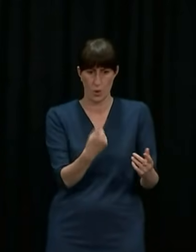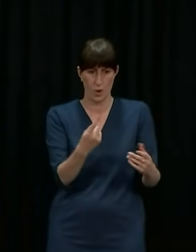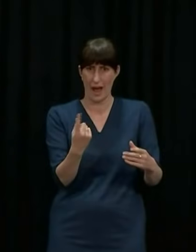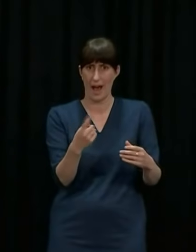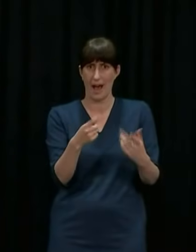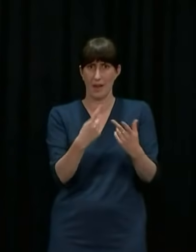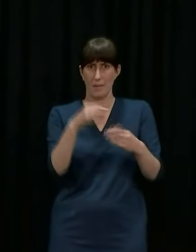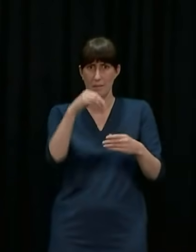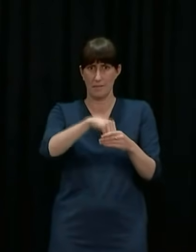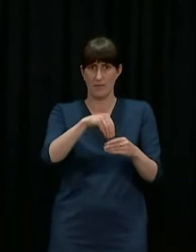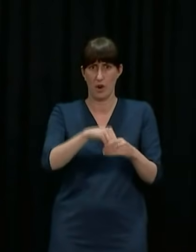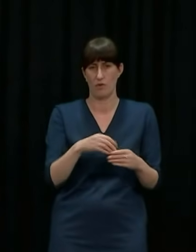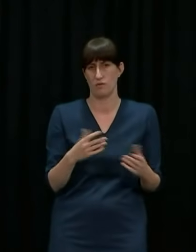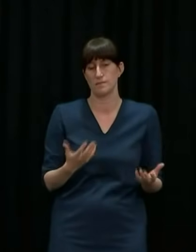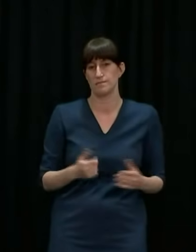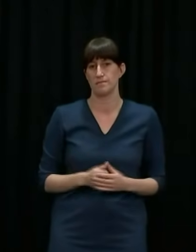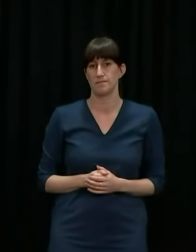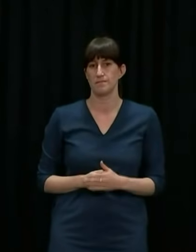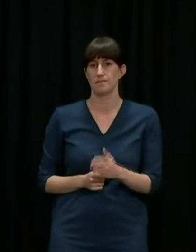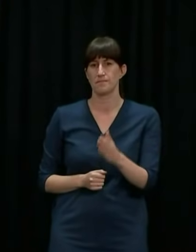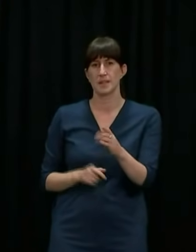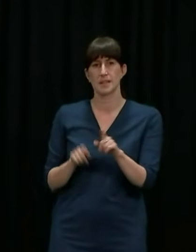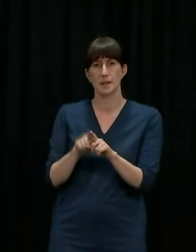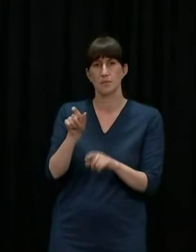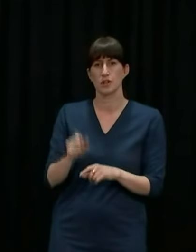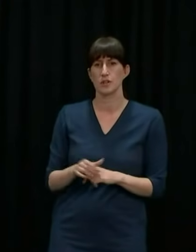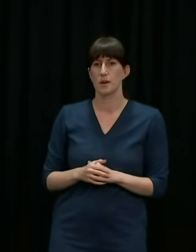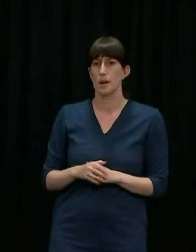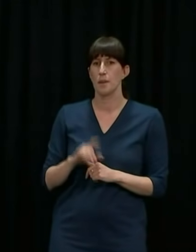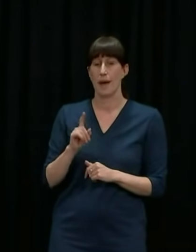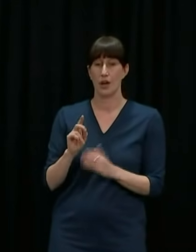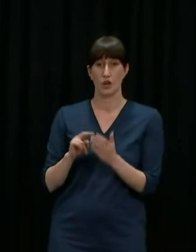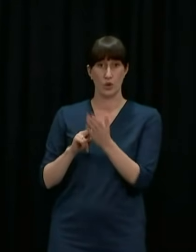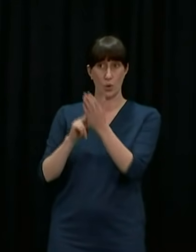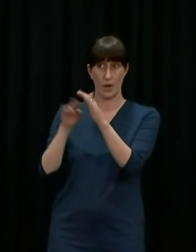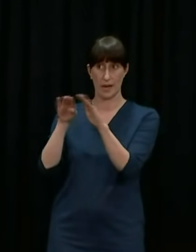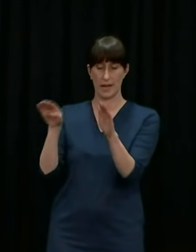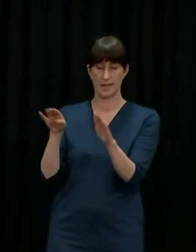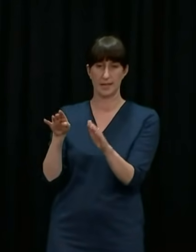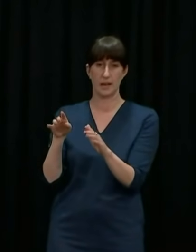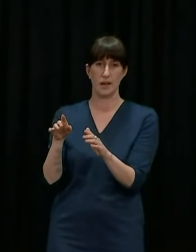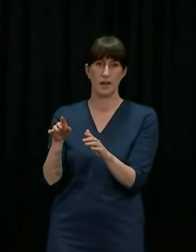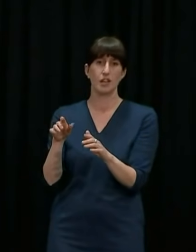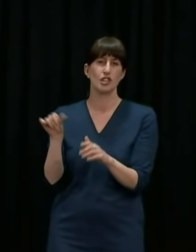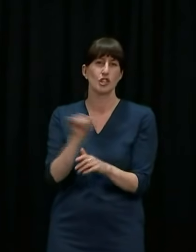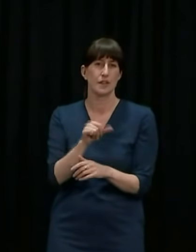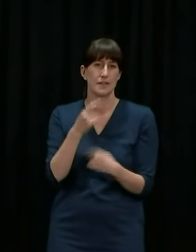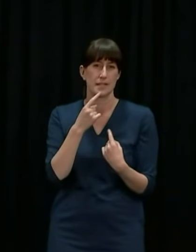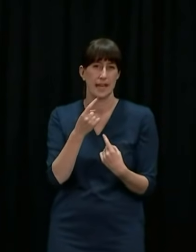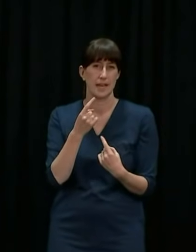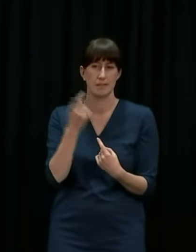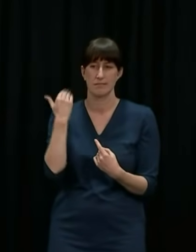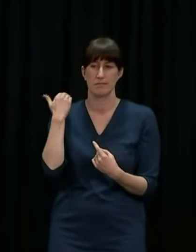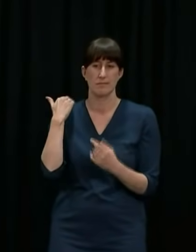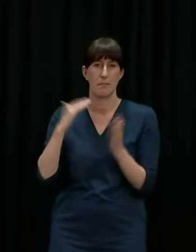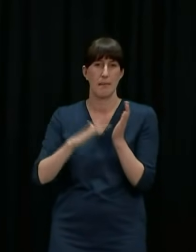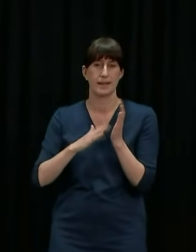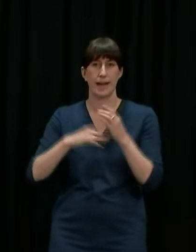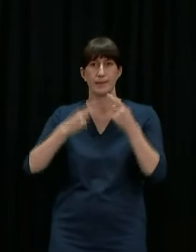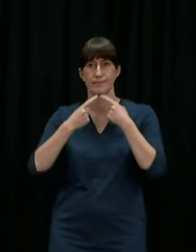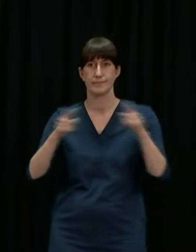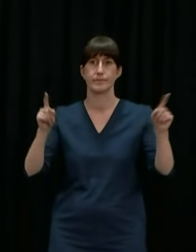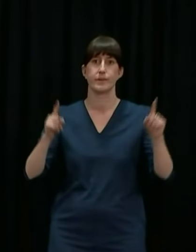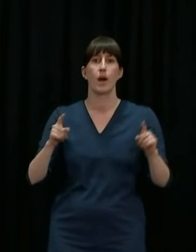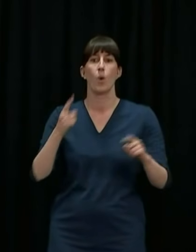there. But why didn't you just on Monday say, look, we'll keep them in for another week, because this kind of yo-yoing,